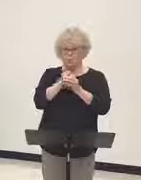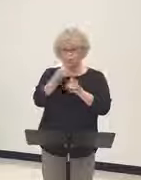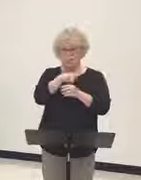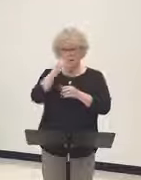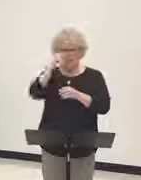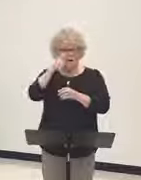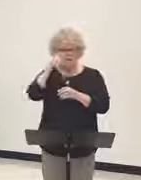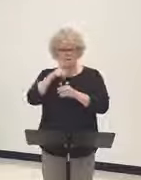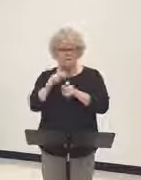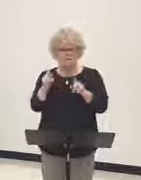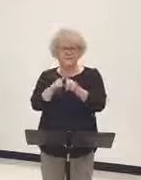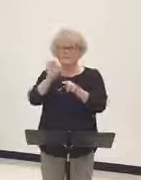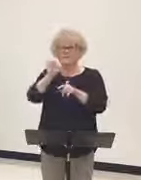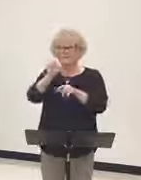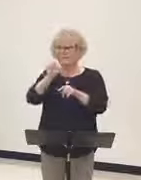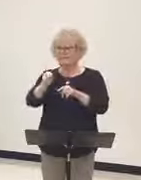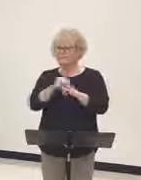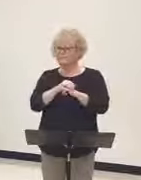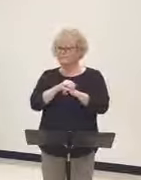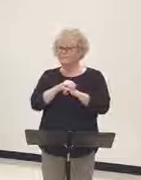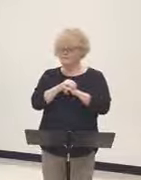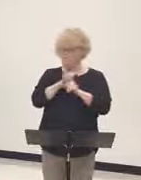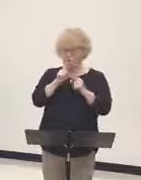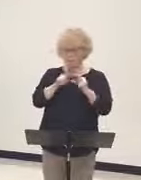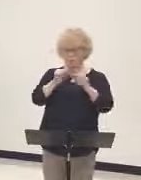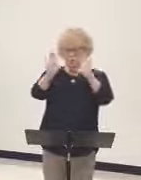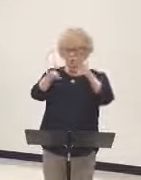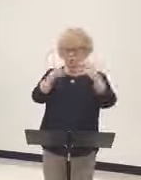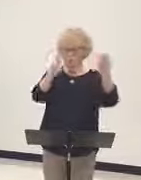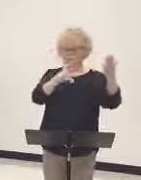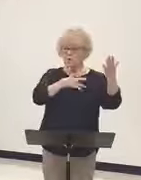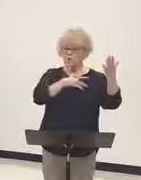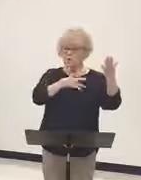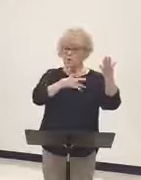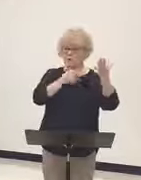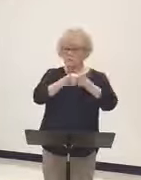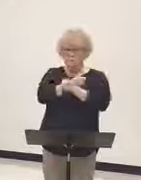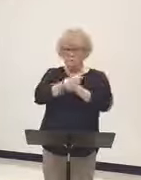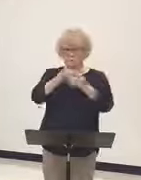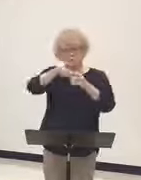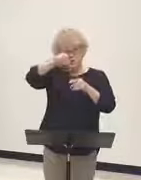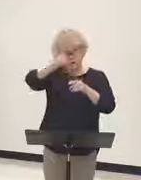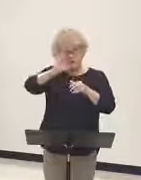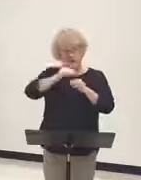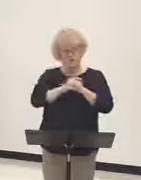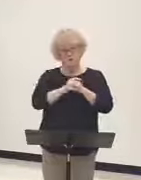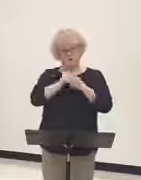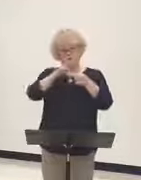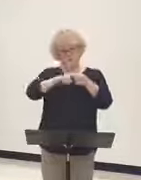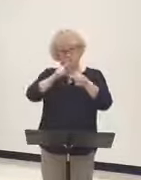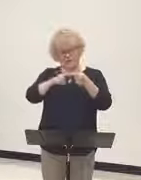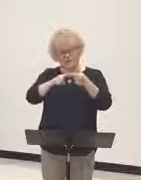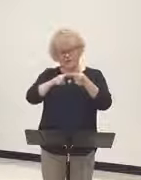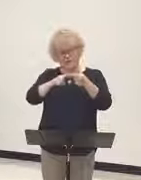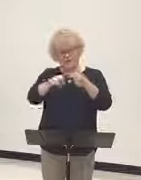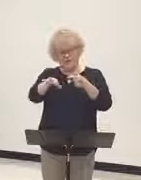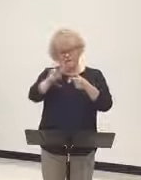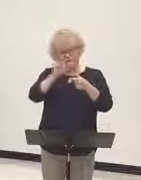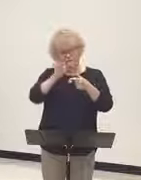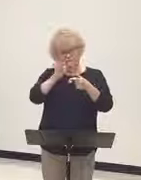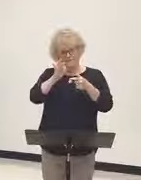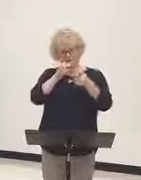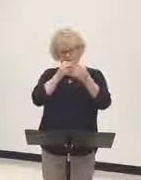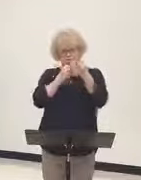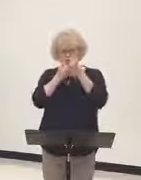wise. When we are opening our hearts in love to God, it is then that we find that